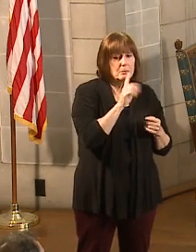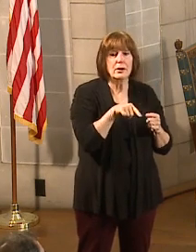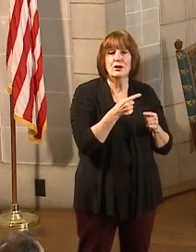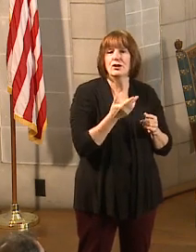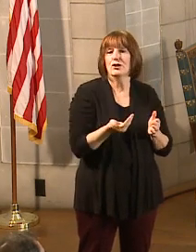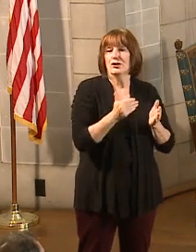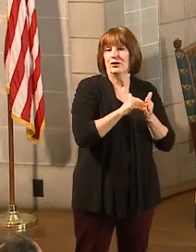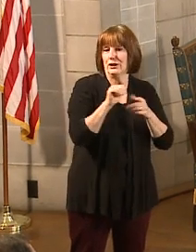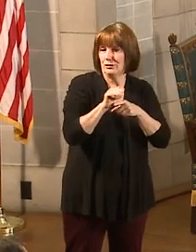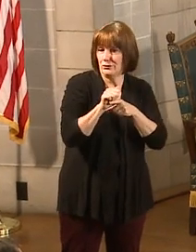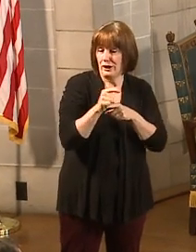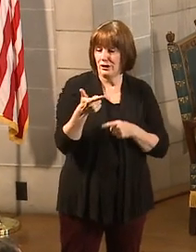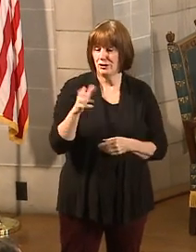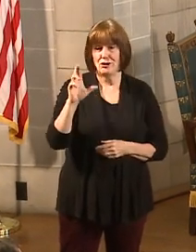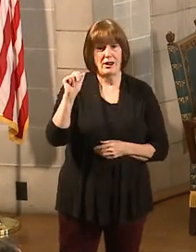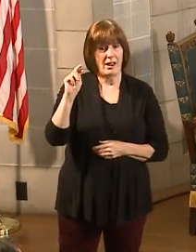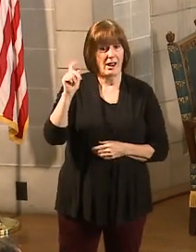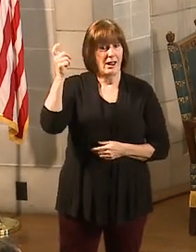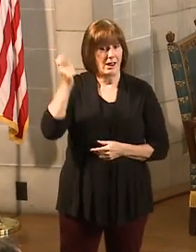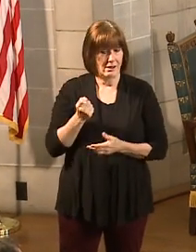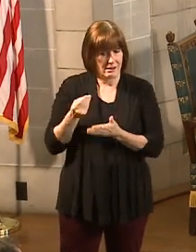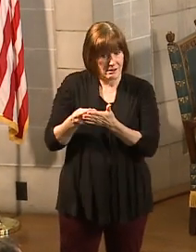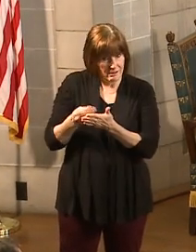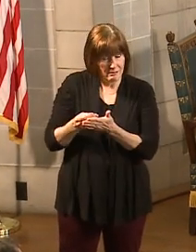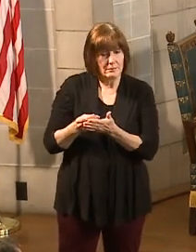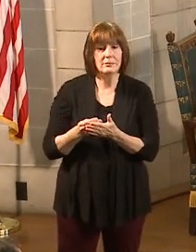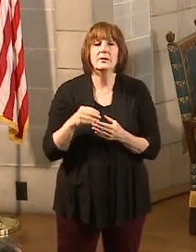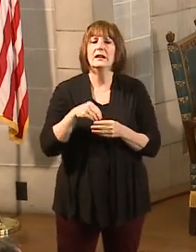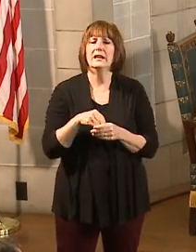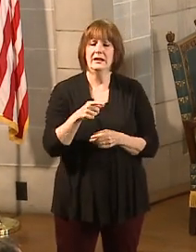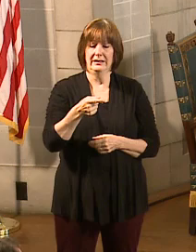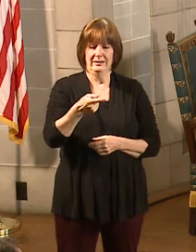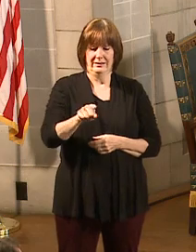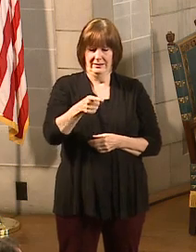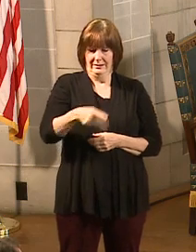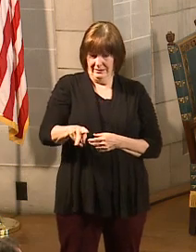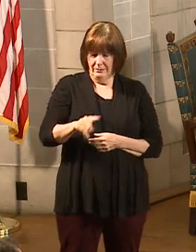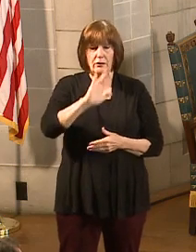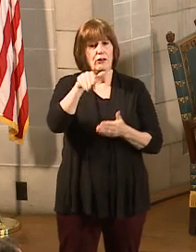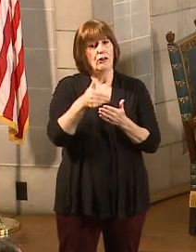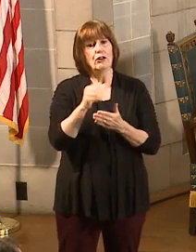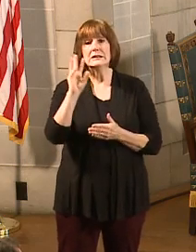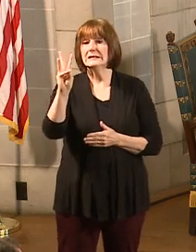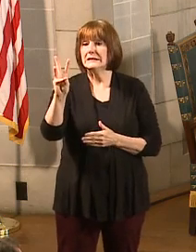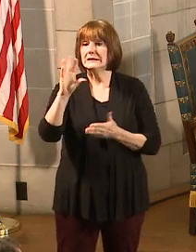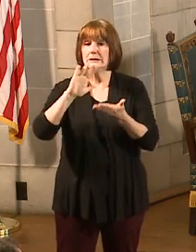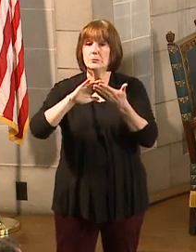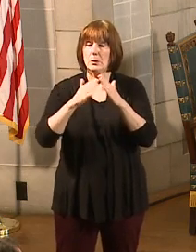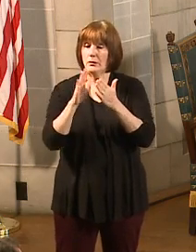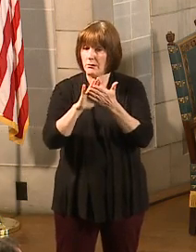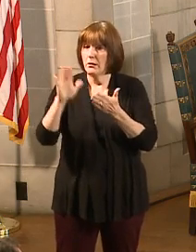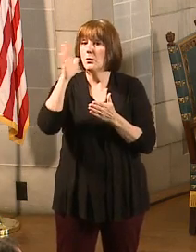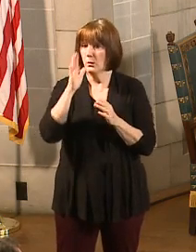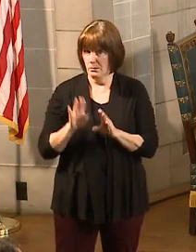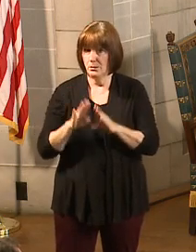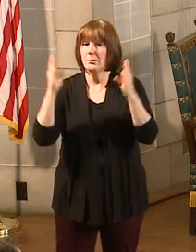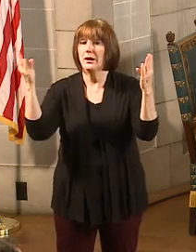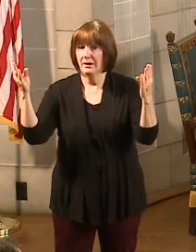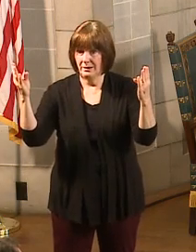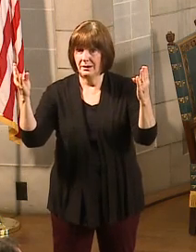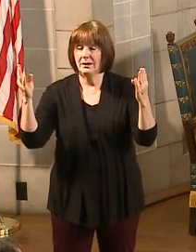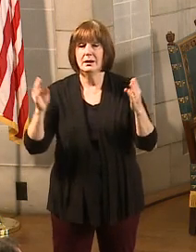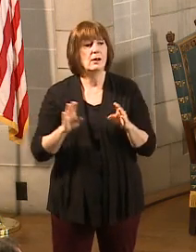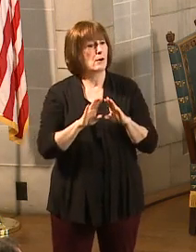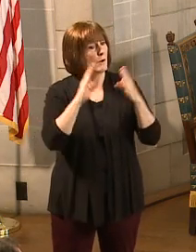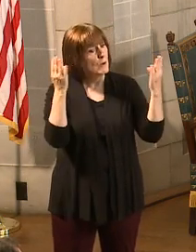retraining grant. The first thing I would say very simply, within the next 2 weeks, all 6 of our community colleges will be open, and we will be open